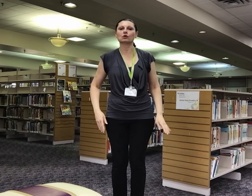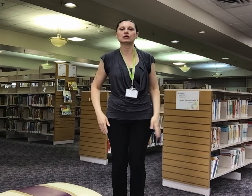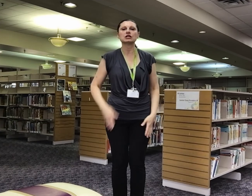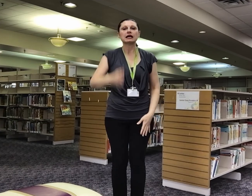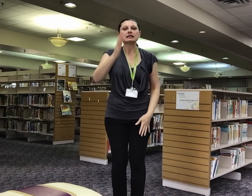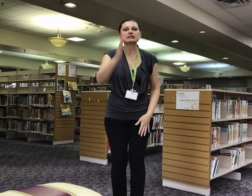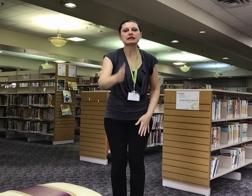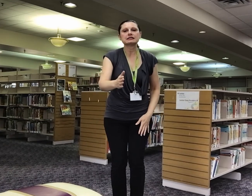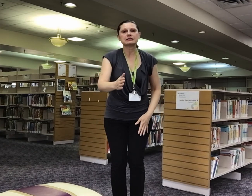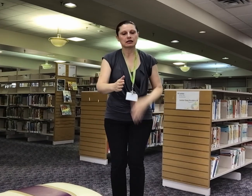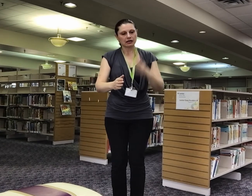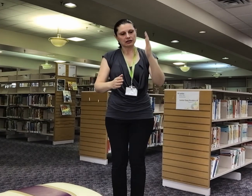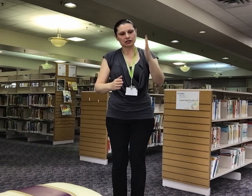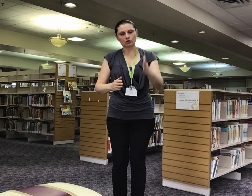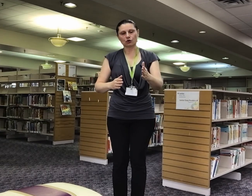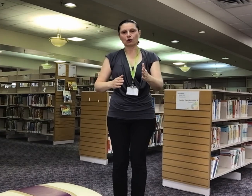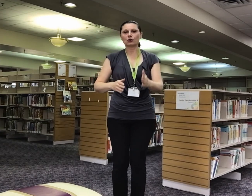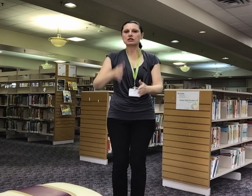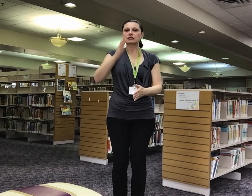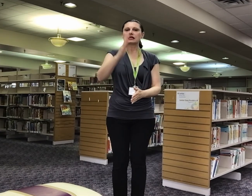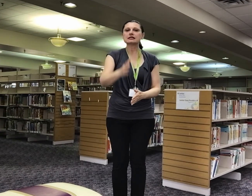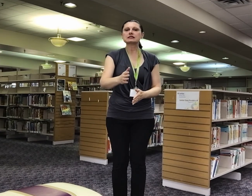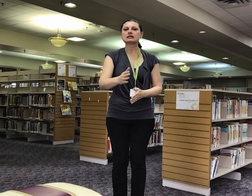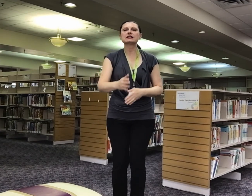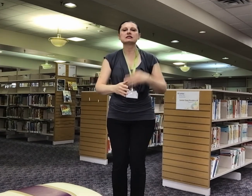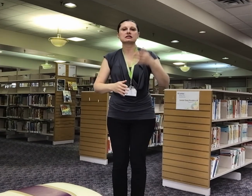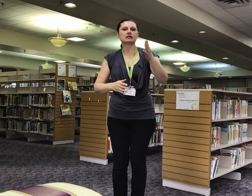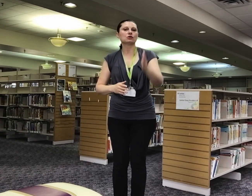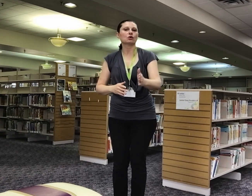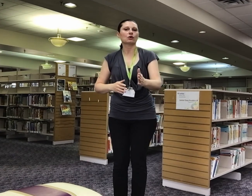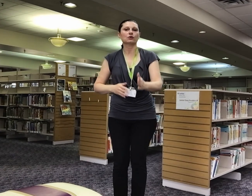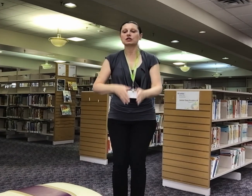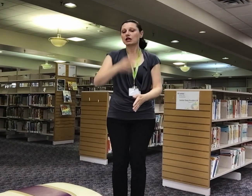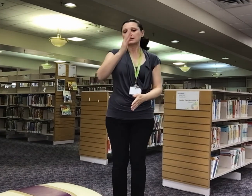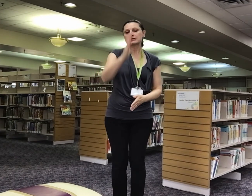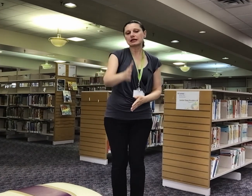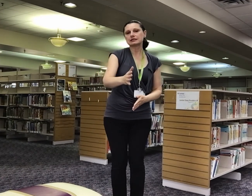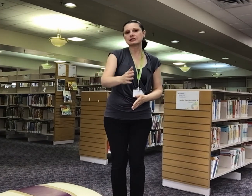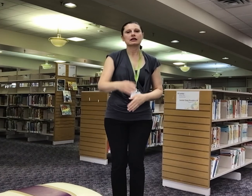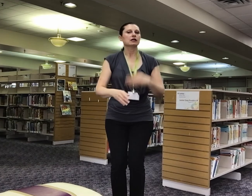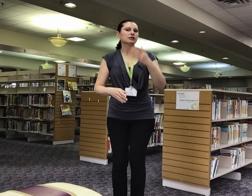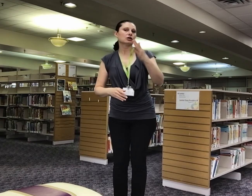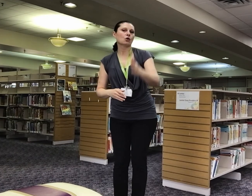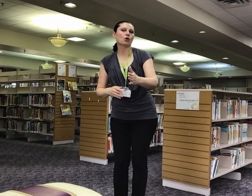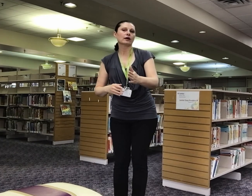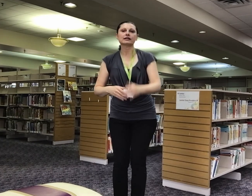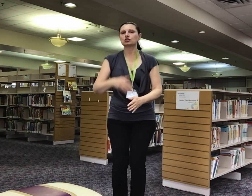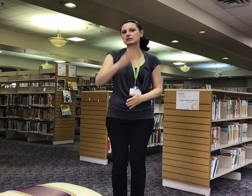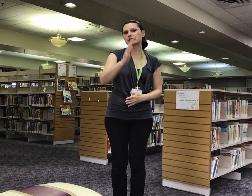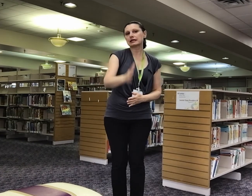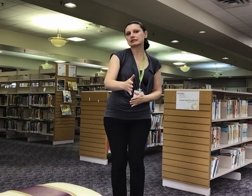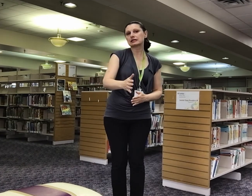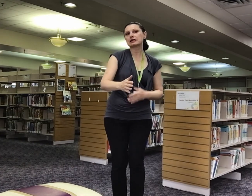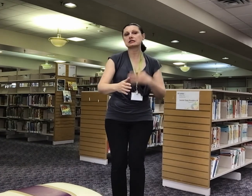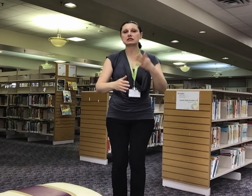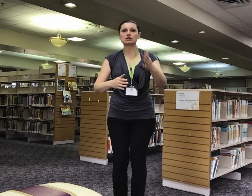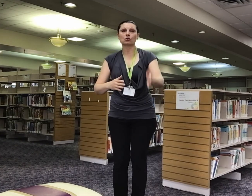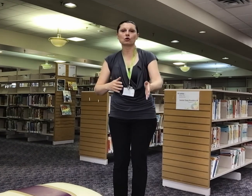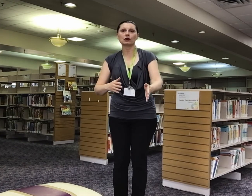orange. Slice the orange, slice, slice the orange, slice. The orange, slice, slice the